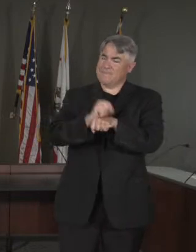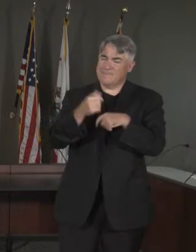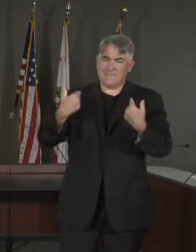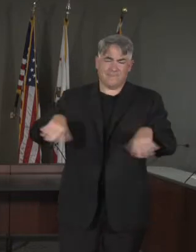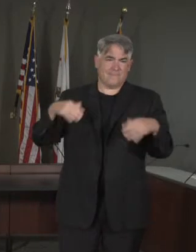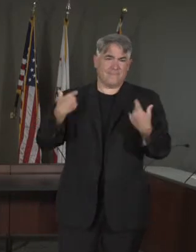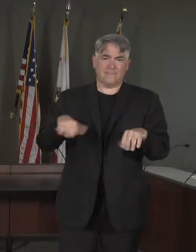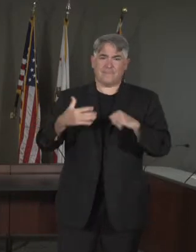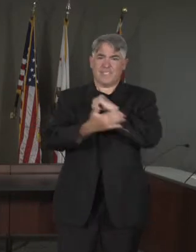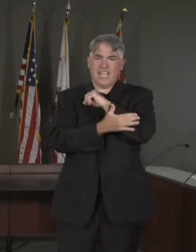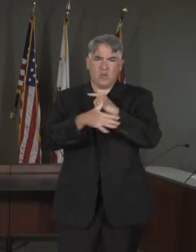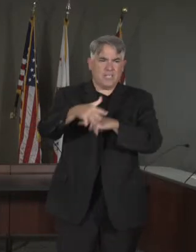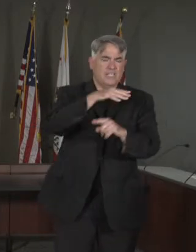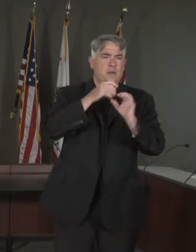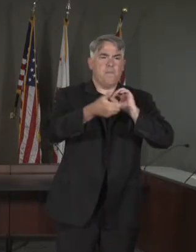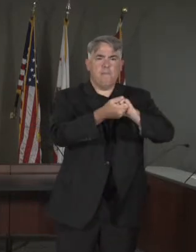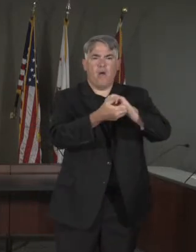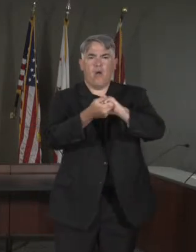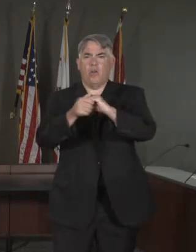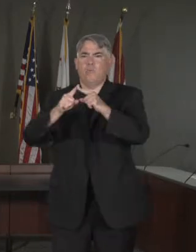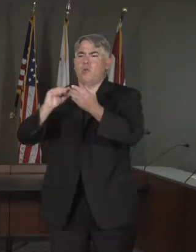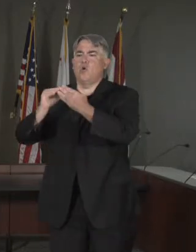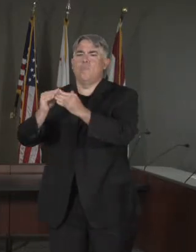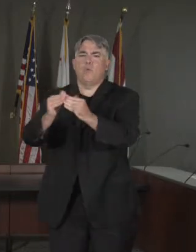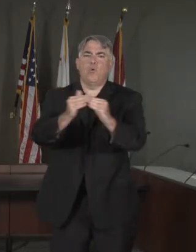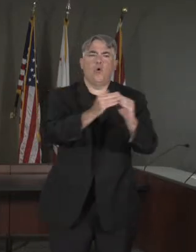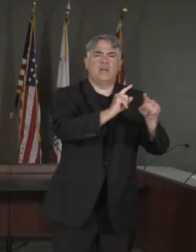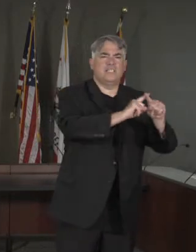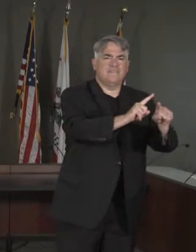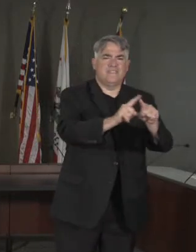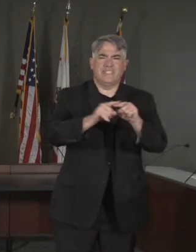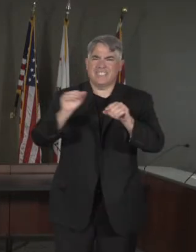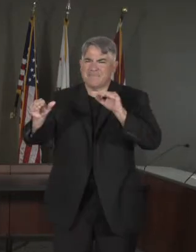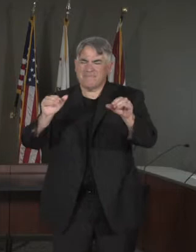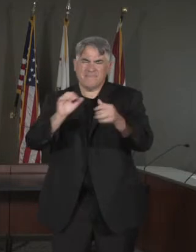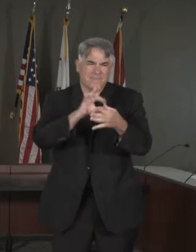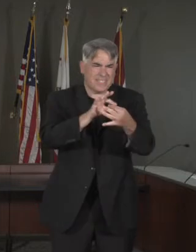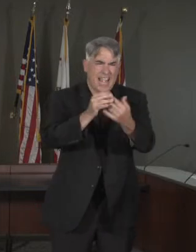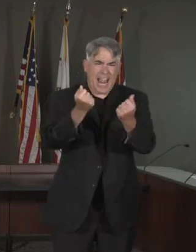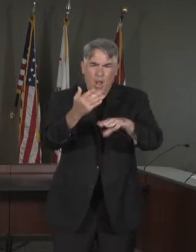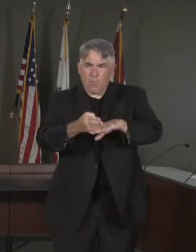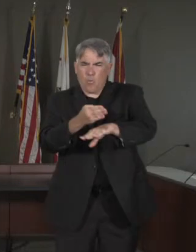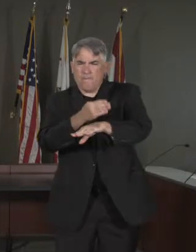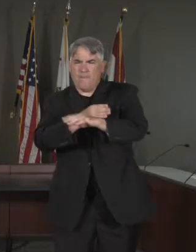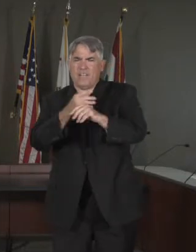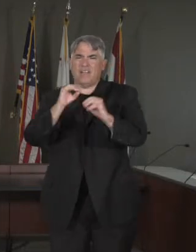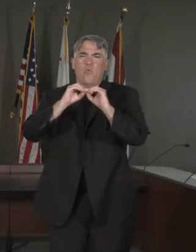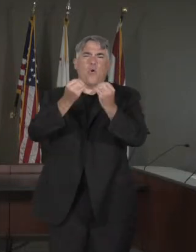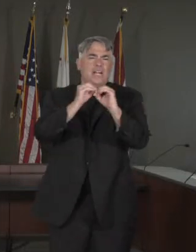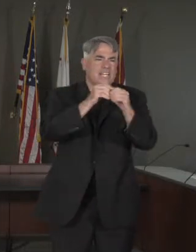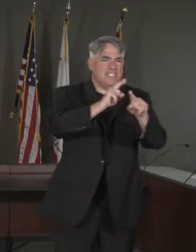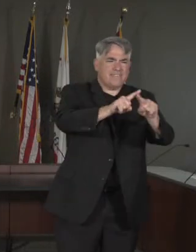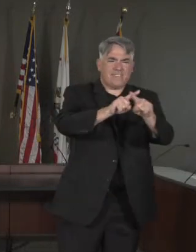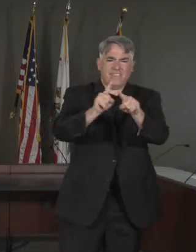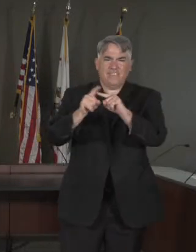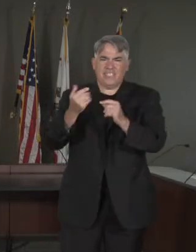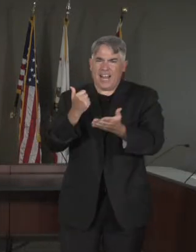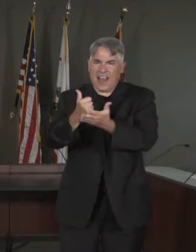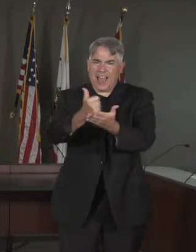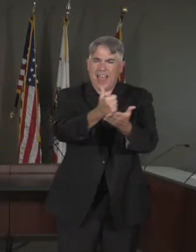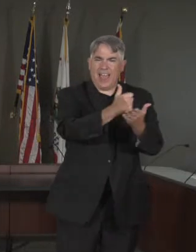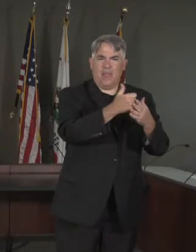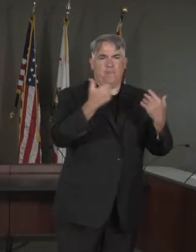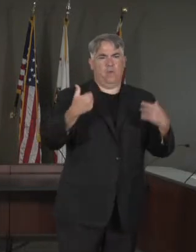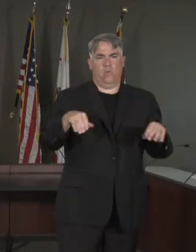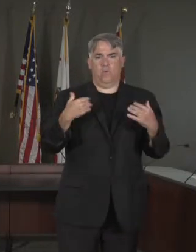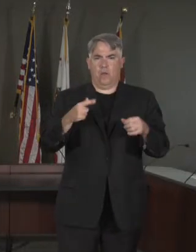in partnership with our community partners and organizations. The work that we've done for around COVID